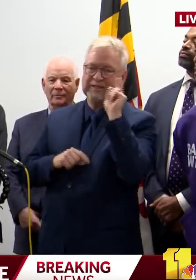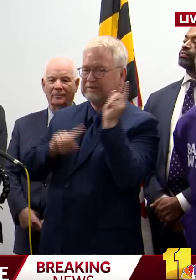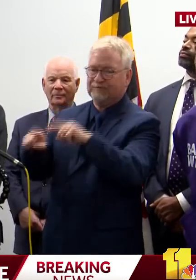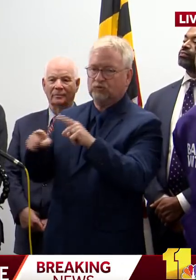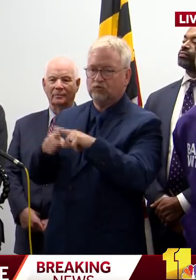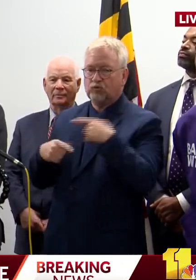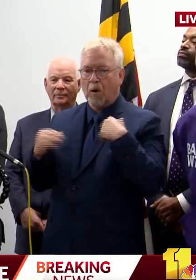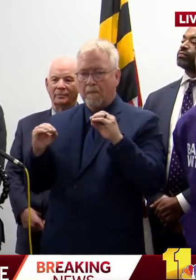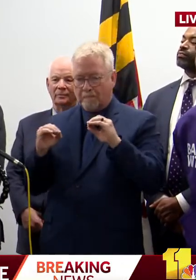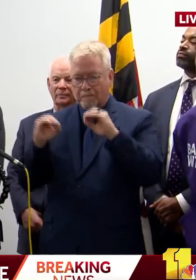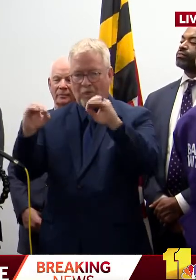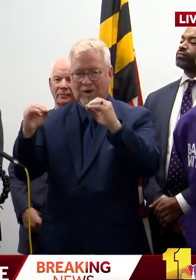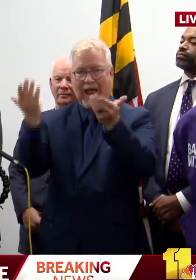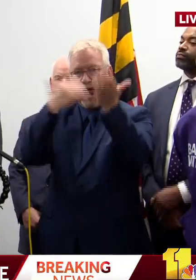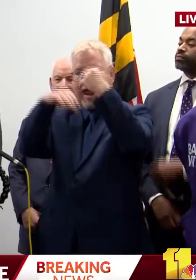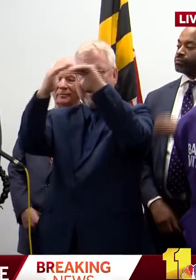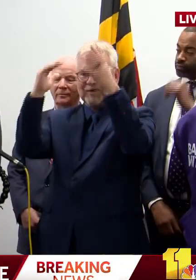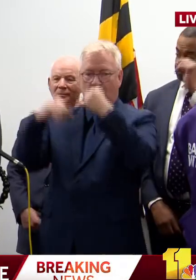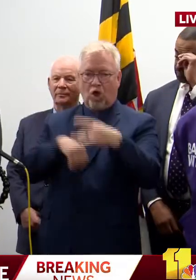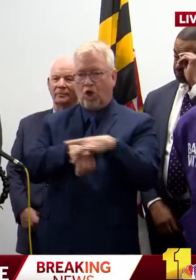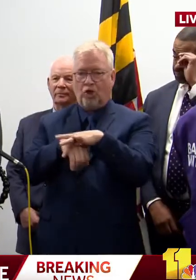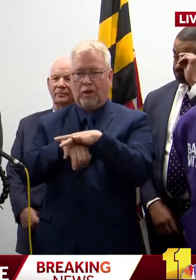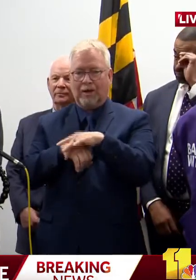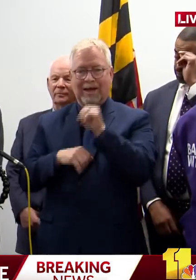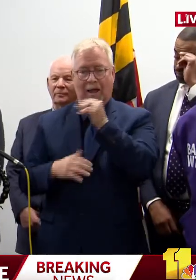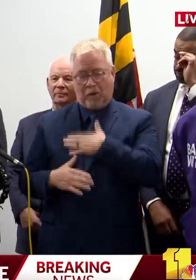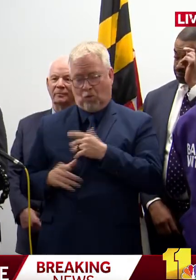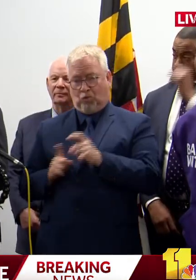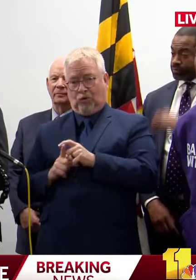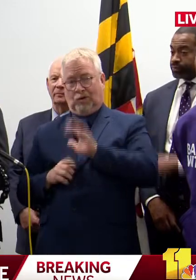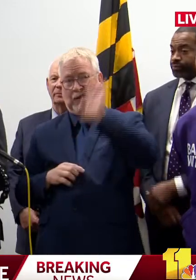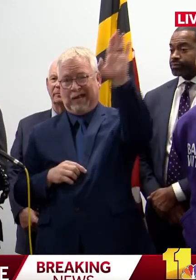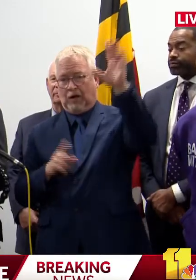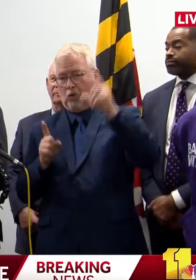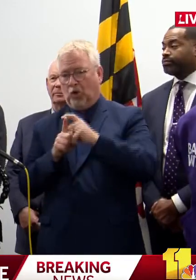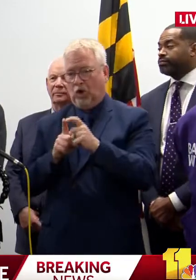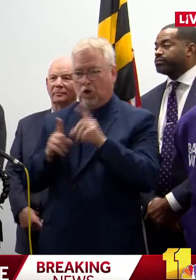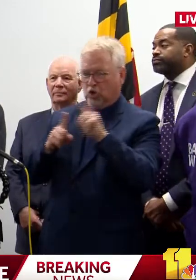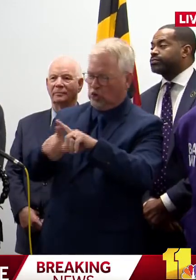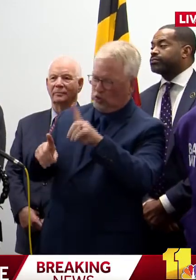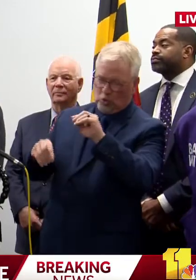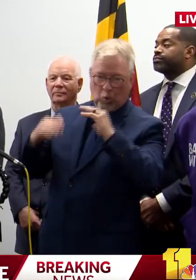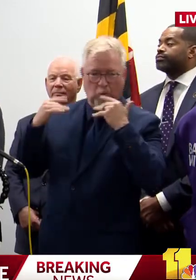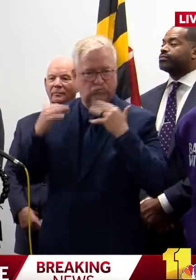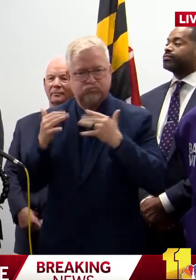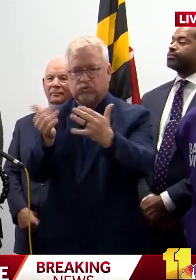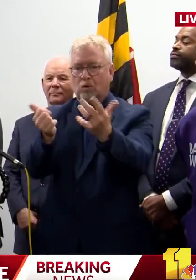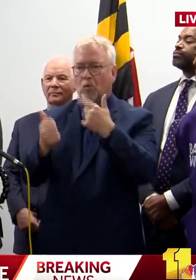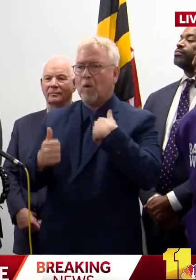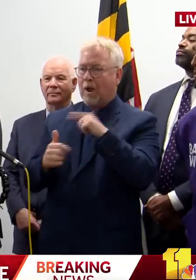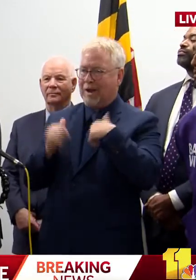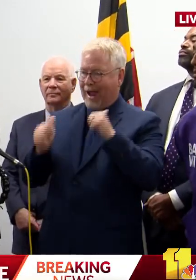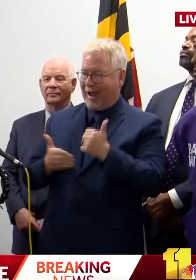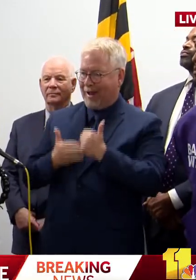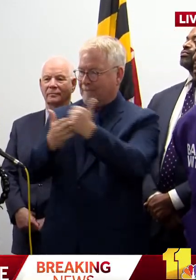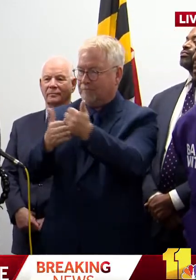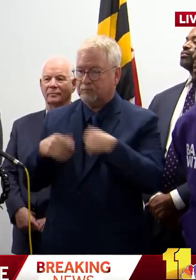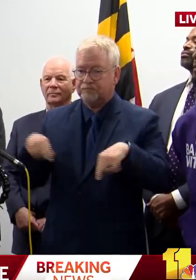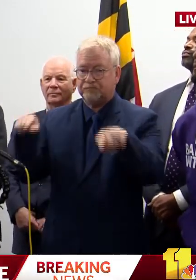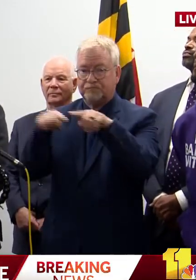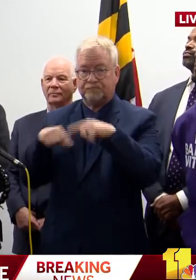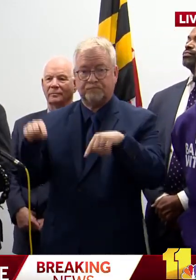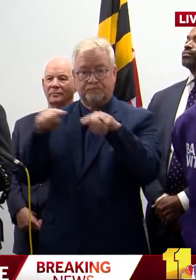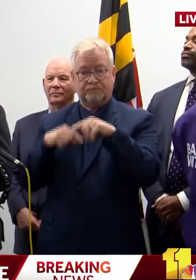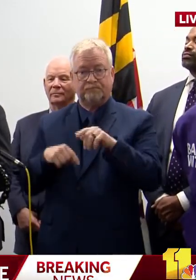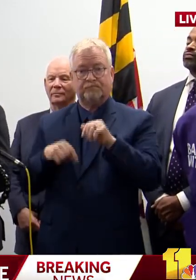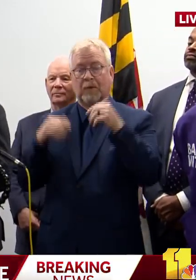heaven and earth. Those aren't my words, those are his words, to make sure we are helping the remarkable people of the great